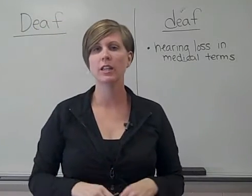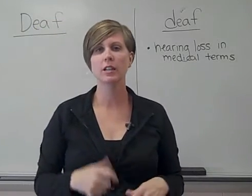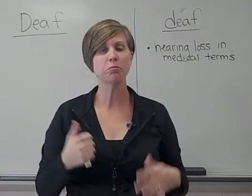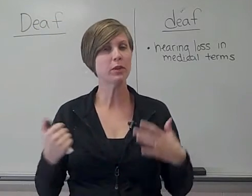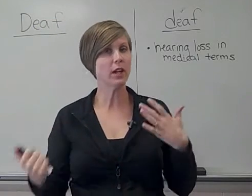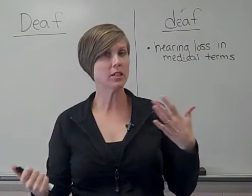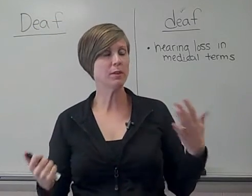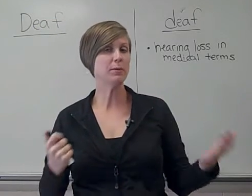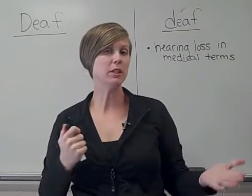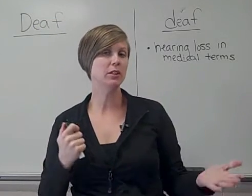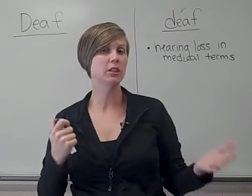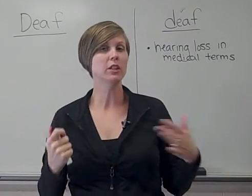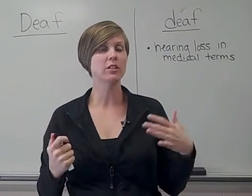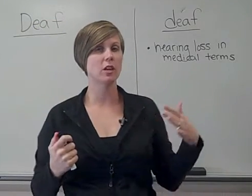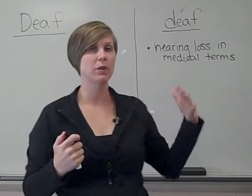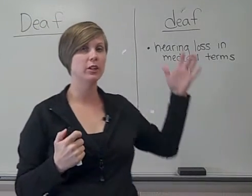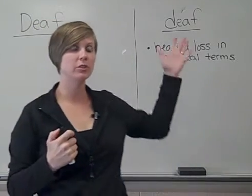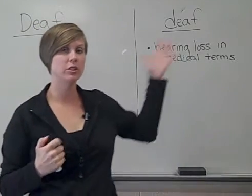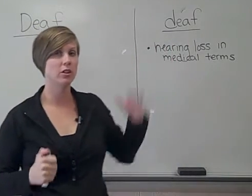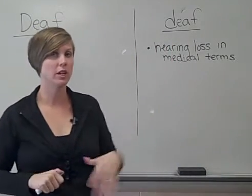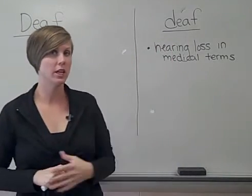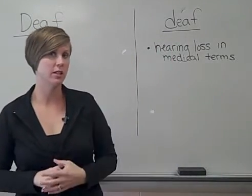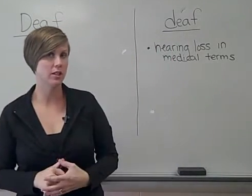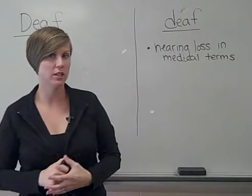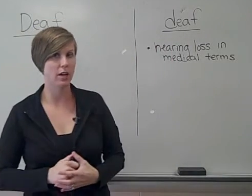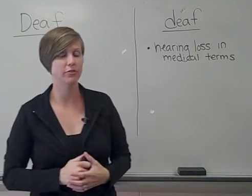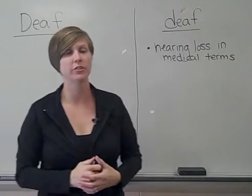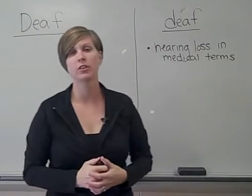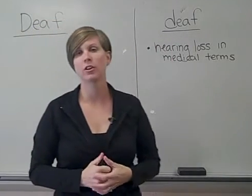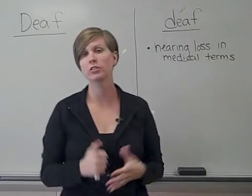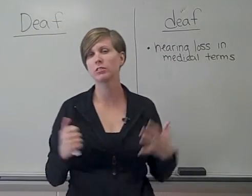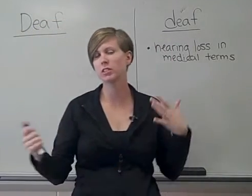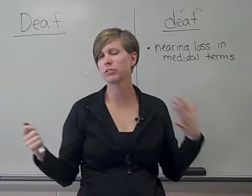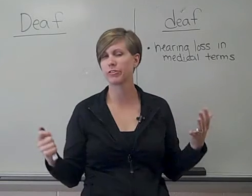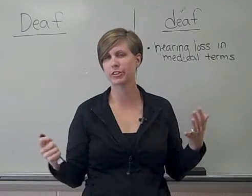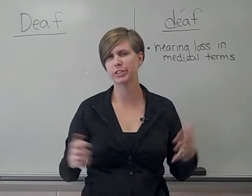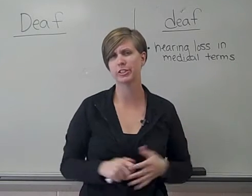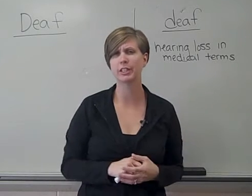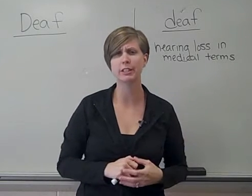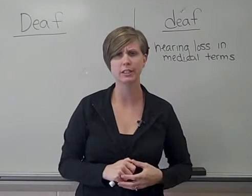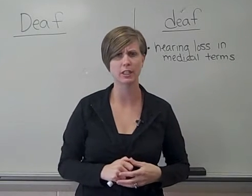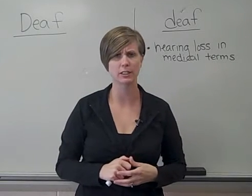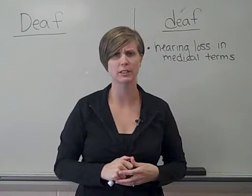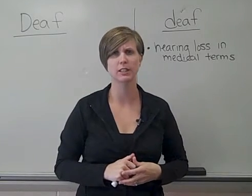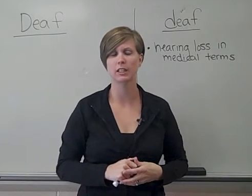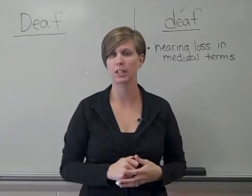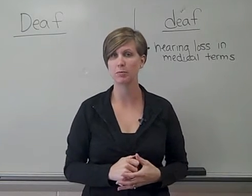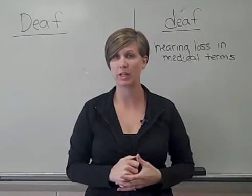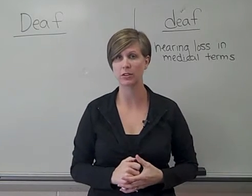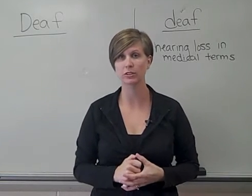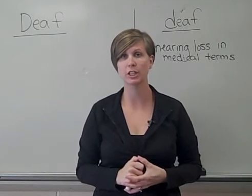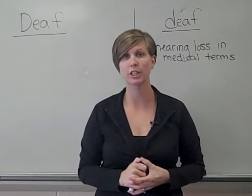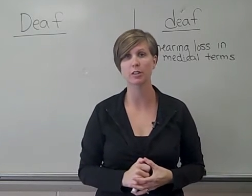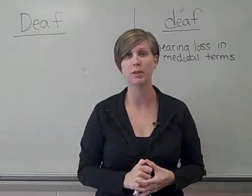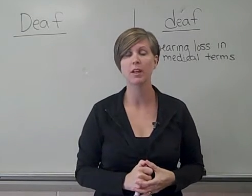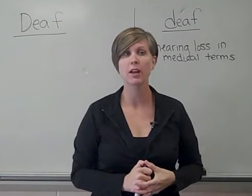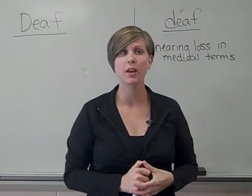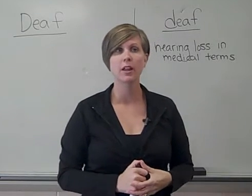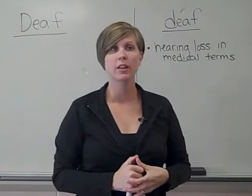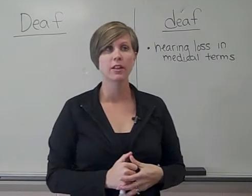Then, because maybe someone who is lowercase d deaf only really refers to their hearing loss in a medical term,